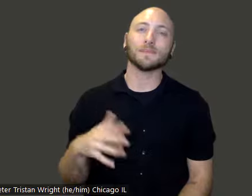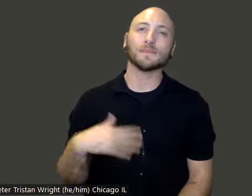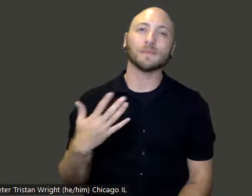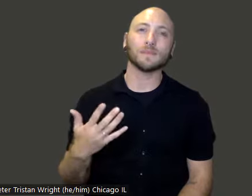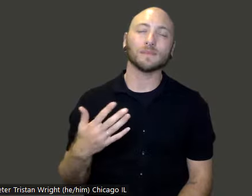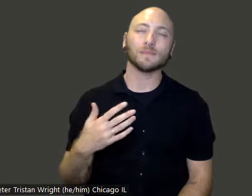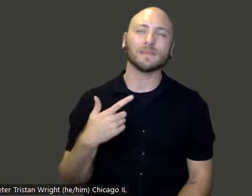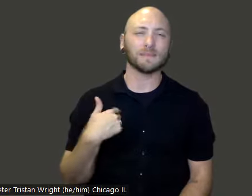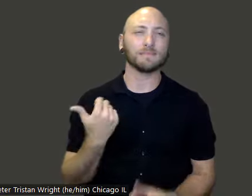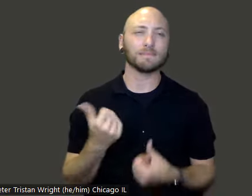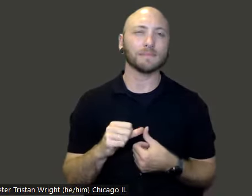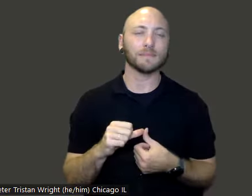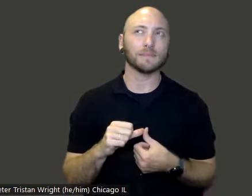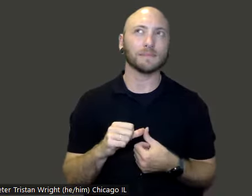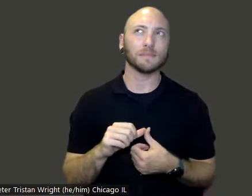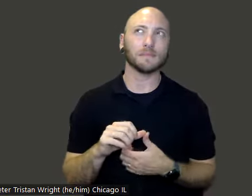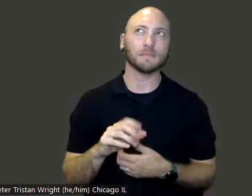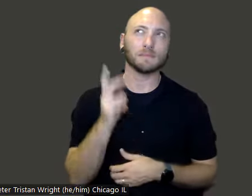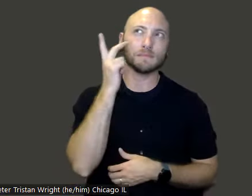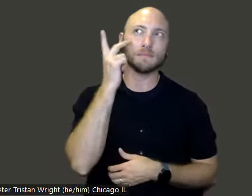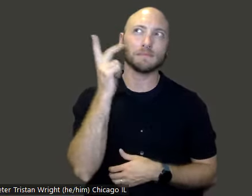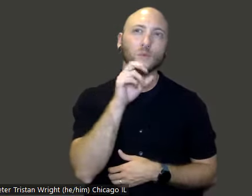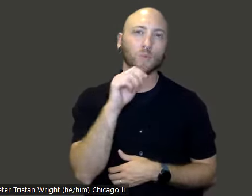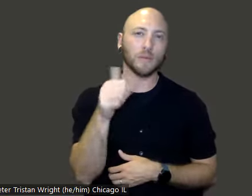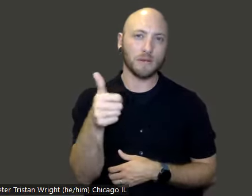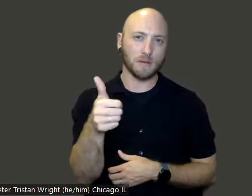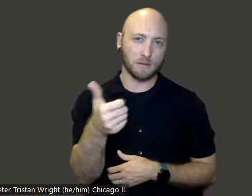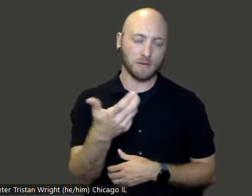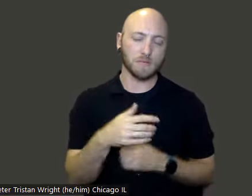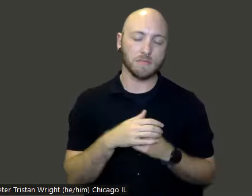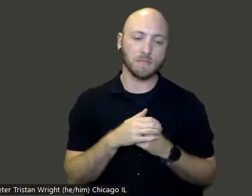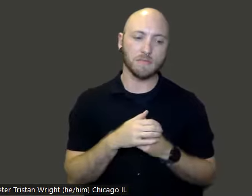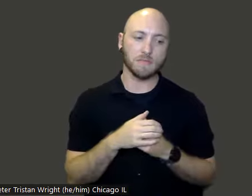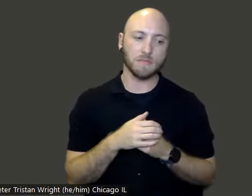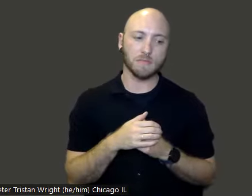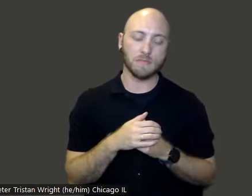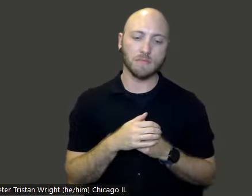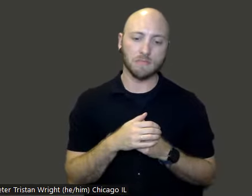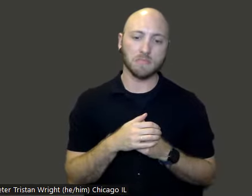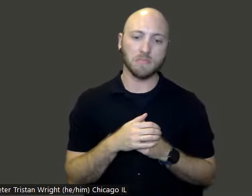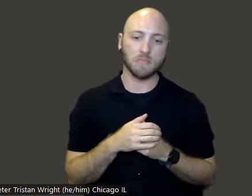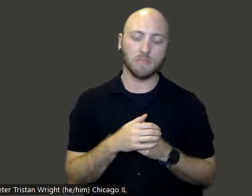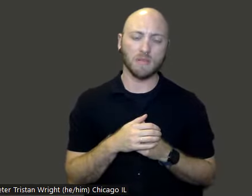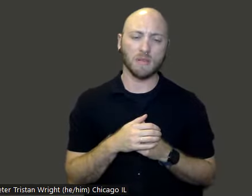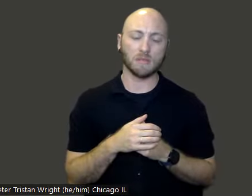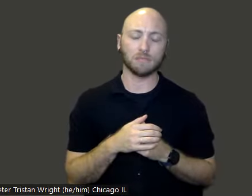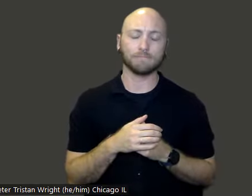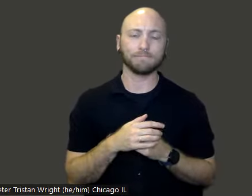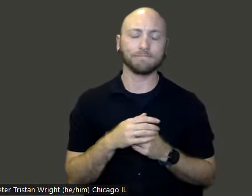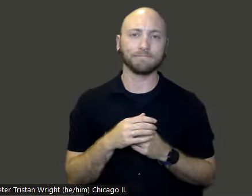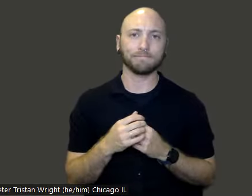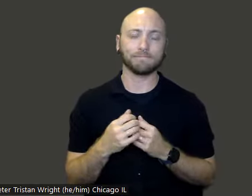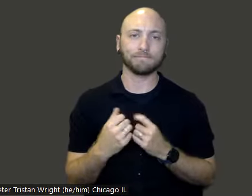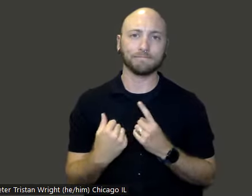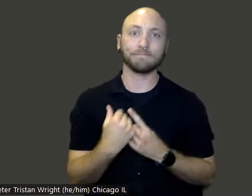I remember being like 10 years old and having like the first real thing happening to me that kind of